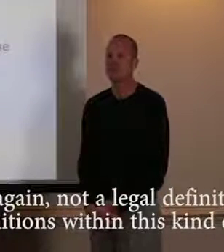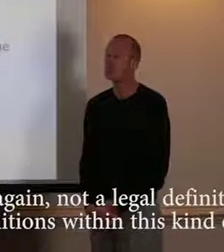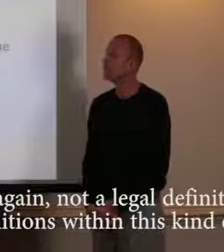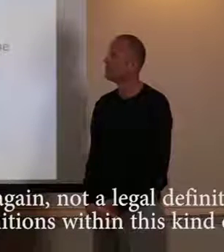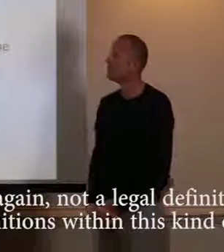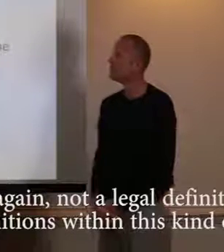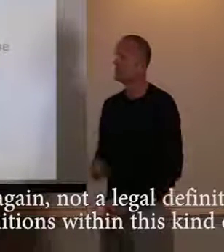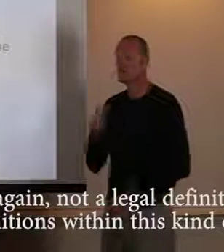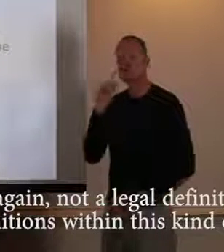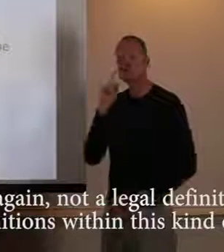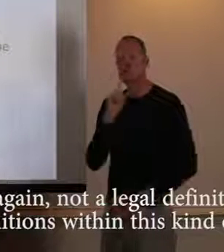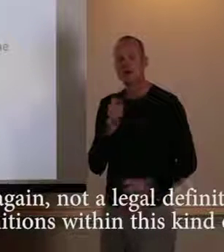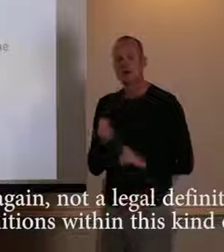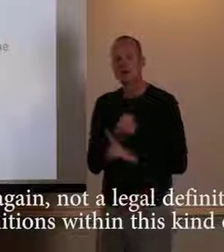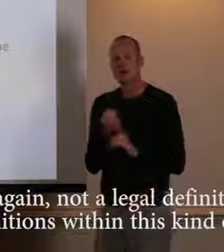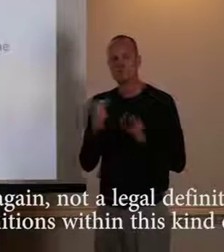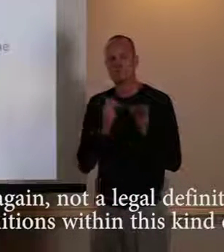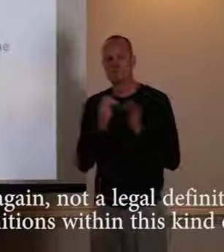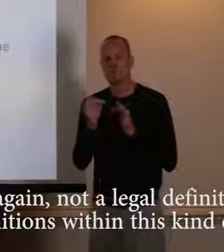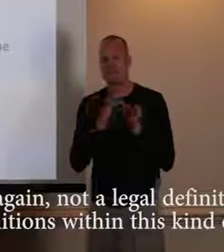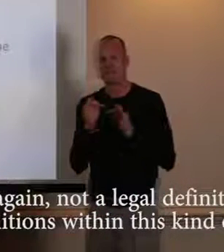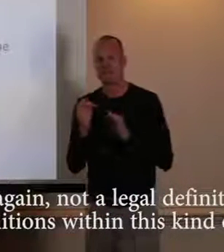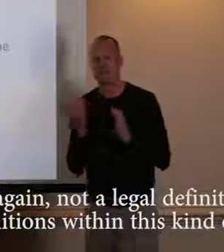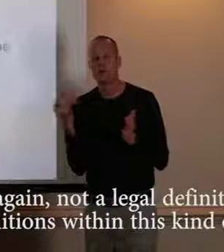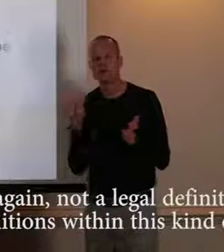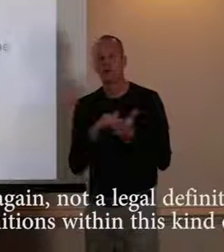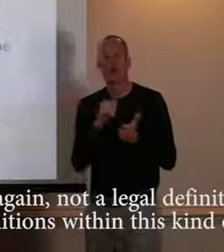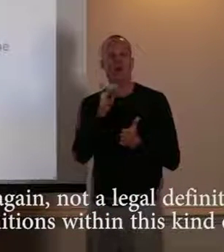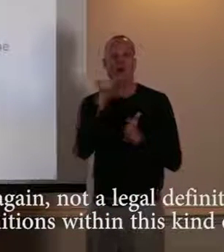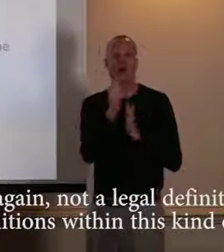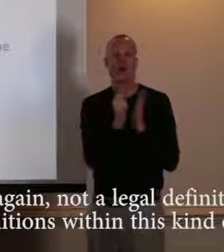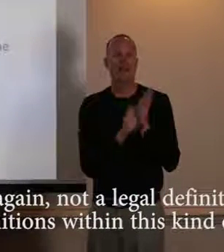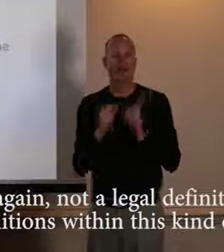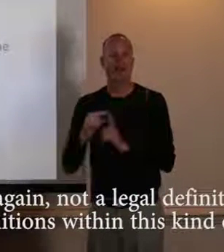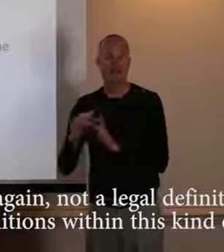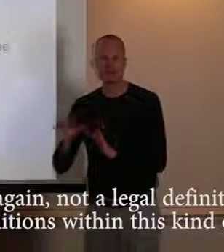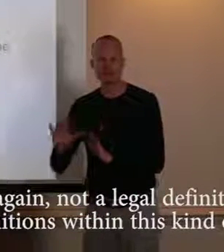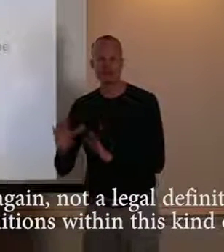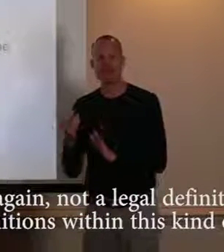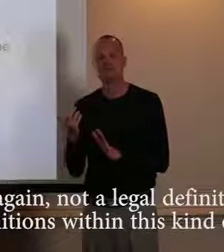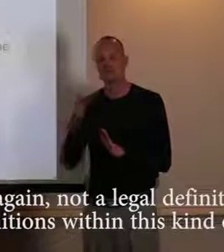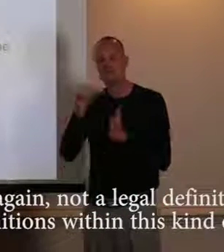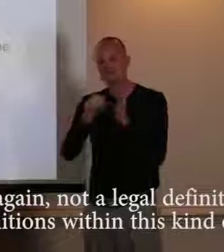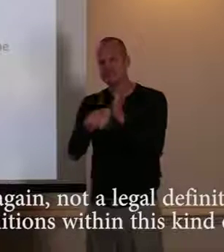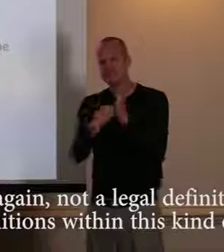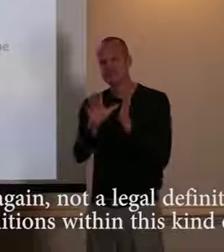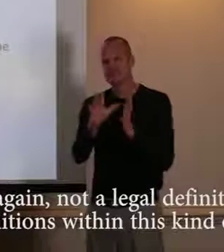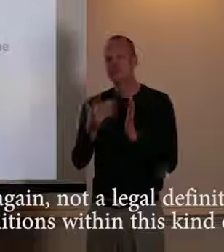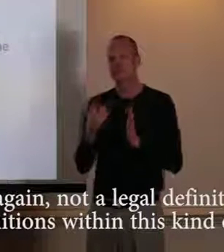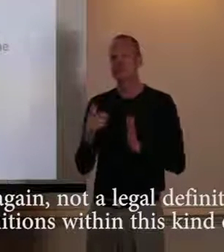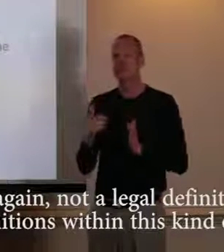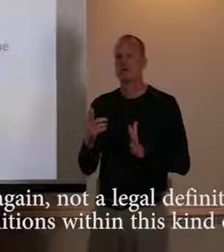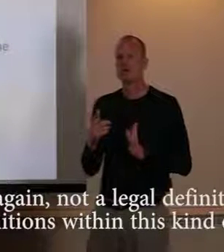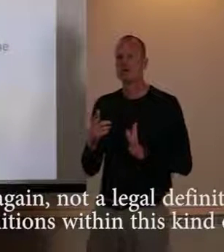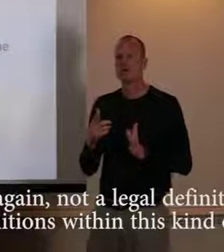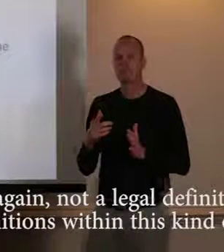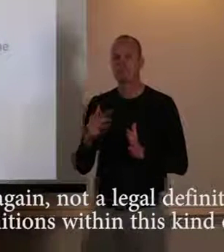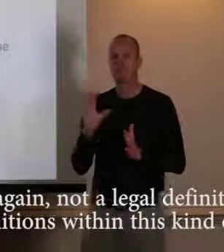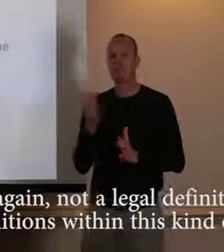Sexual abuse definition. So again, not a legal definition, just sort of the accepted definitions within this kind